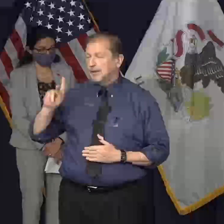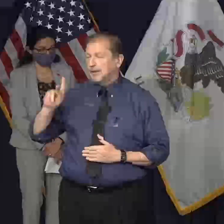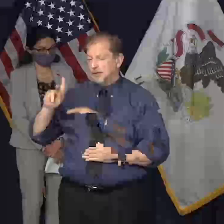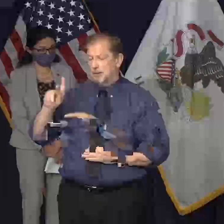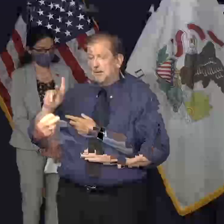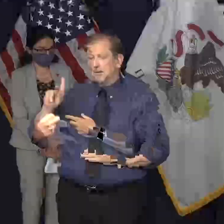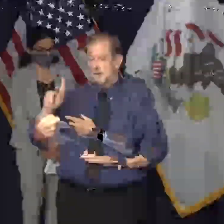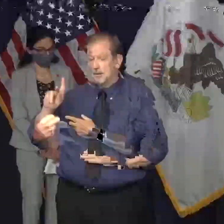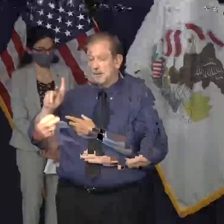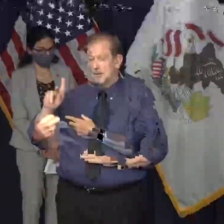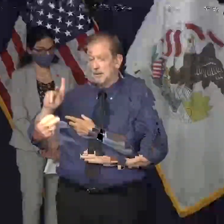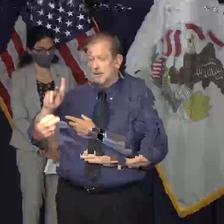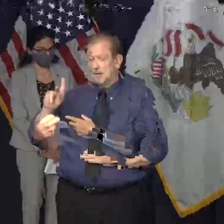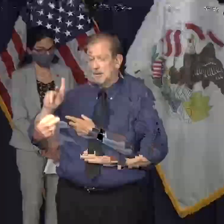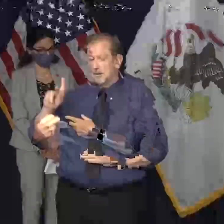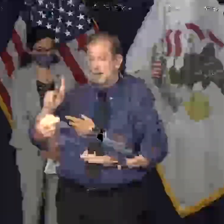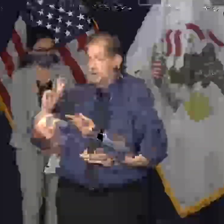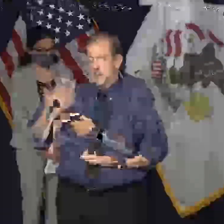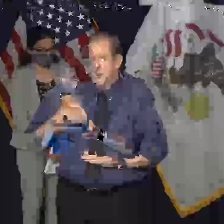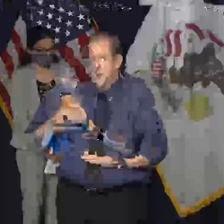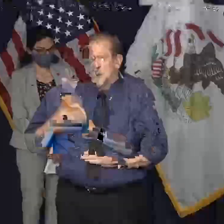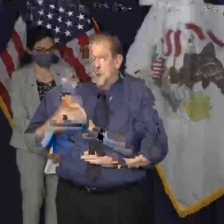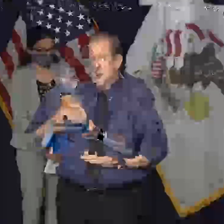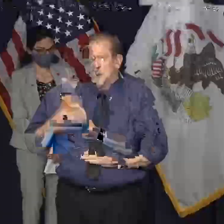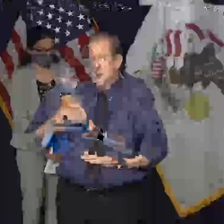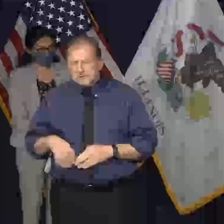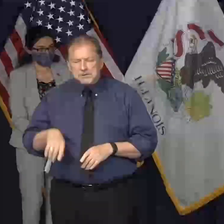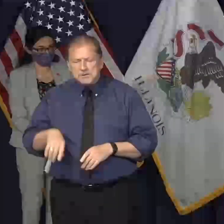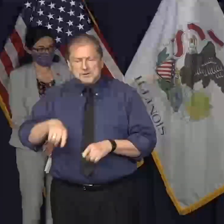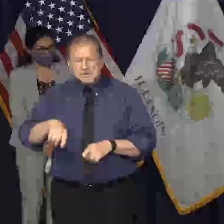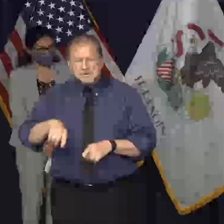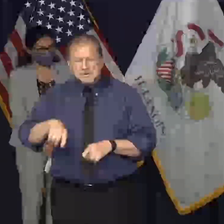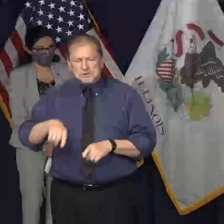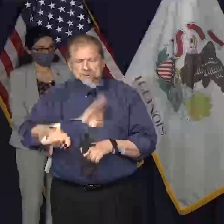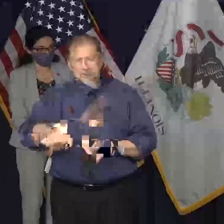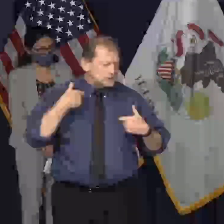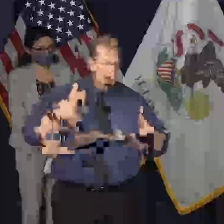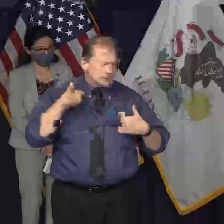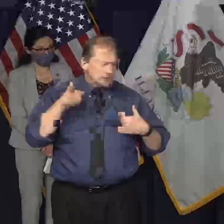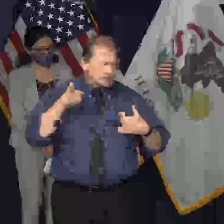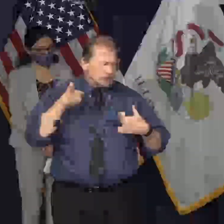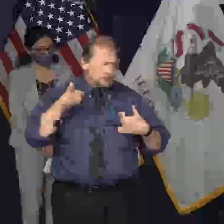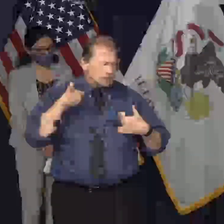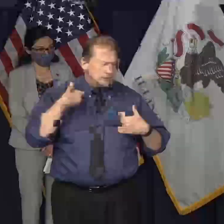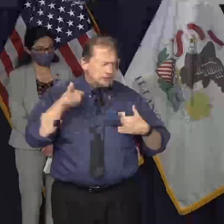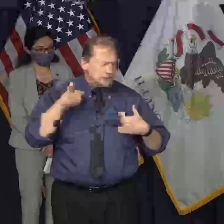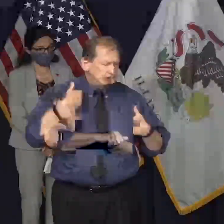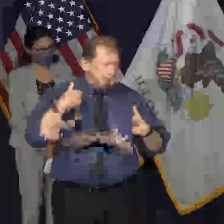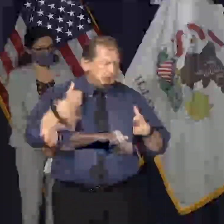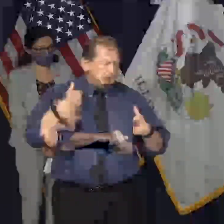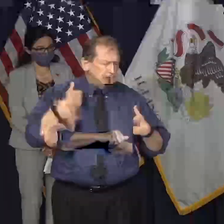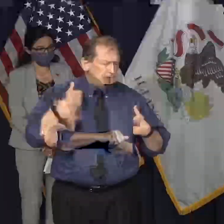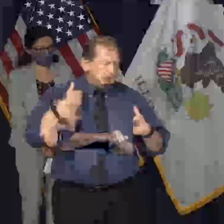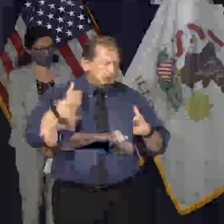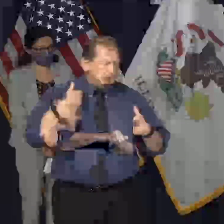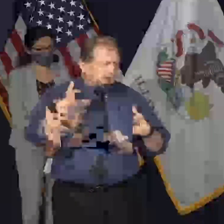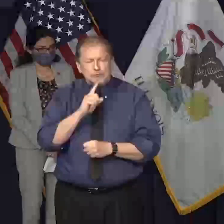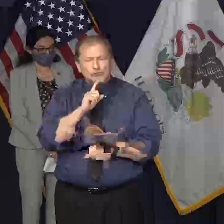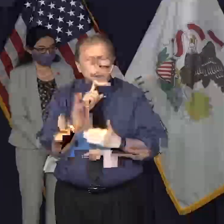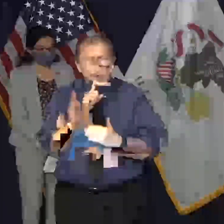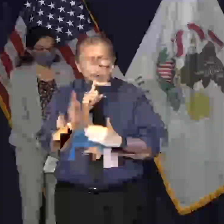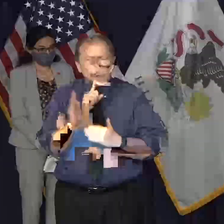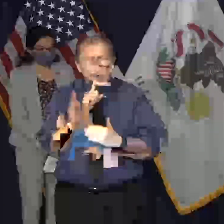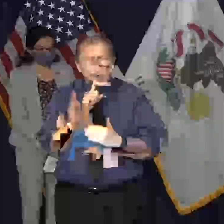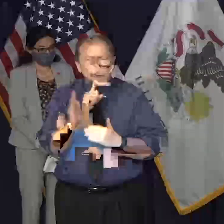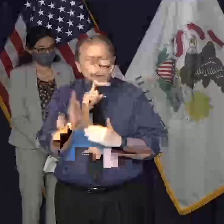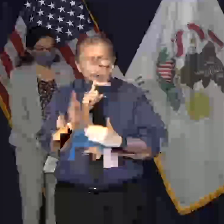color across the state during the COVID-19 response. Our testing strategies work group has